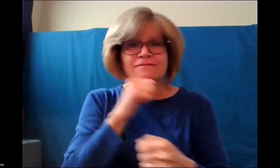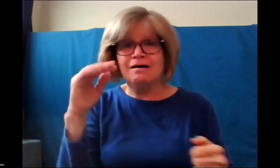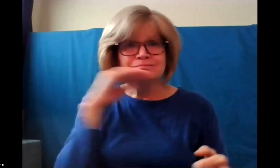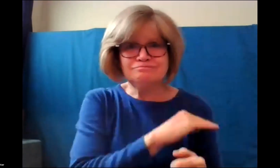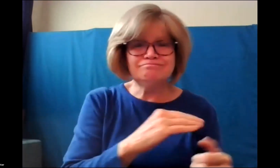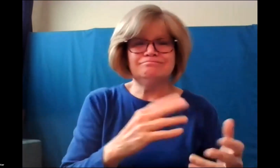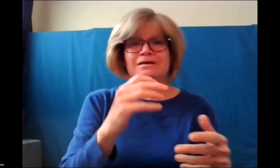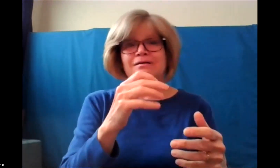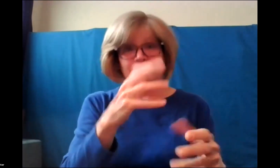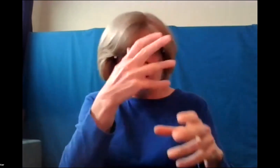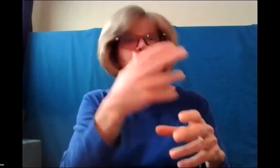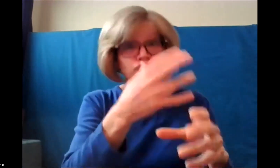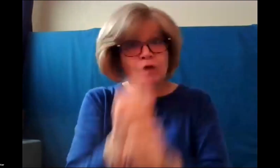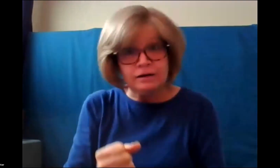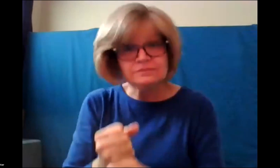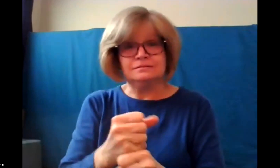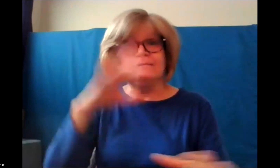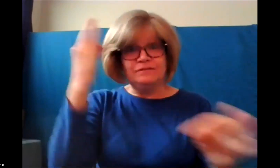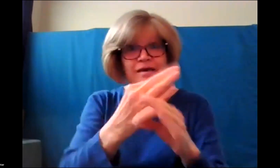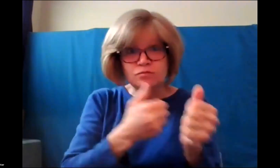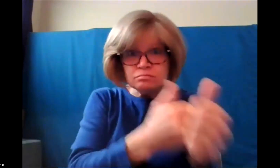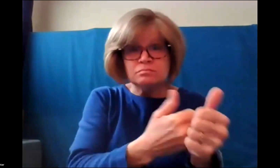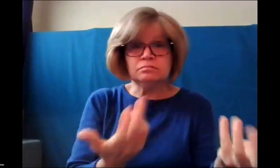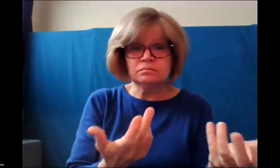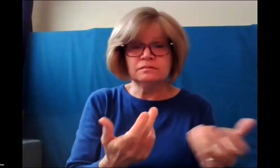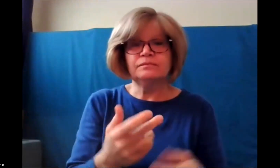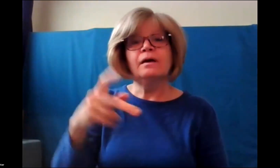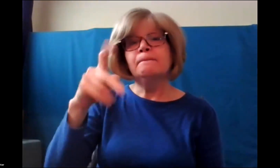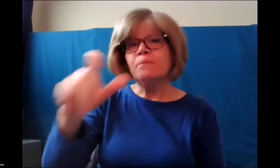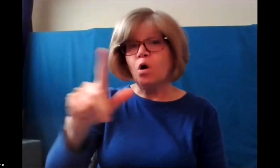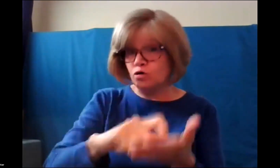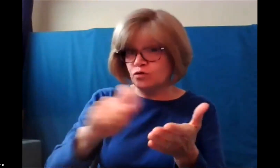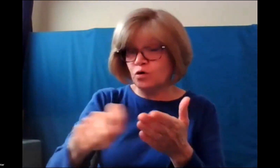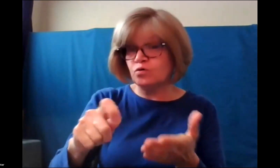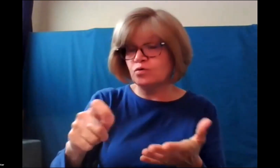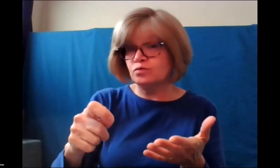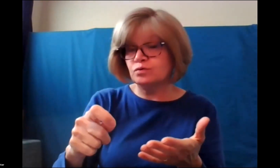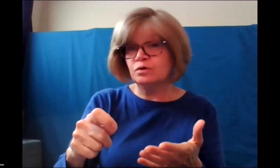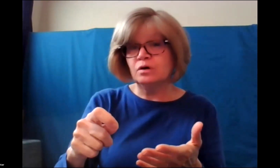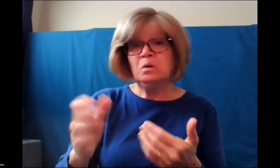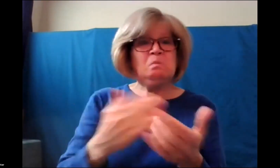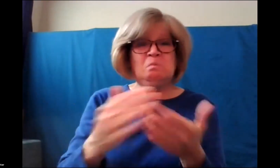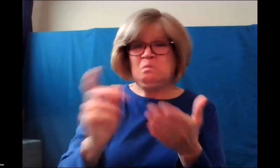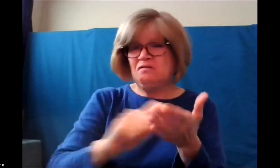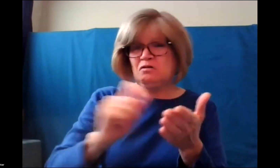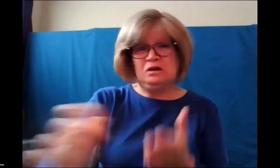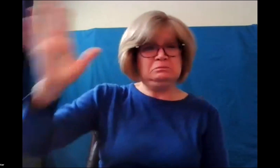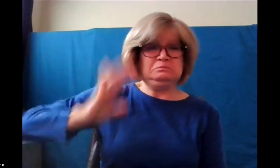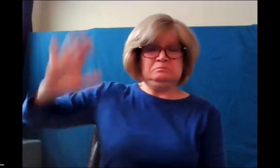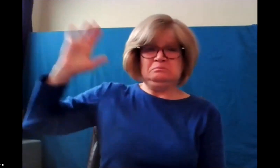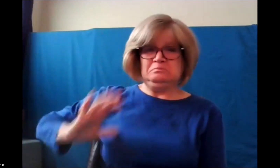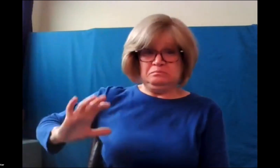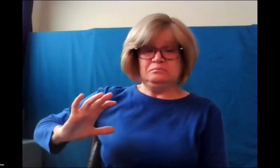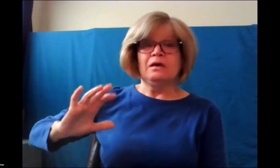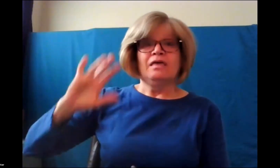Love trusts, and love is faithful. Or as the Apostle St. Paul wrote to us a little earlier, for whatever was written in former days